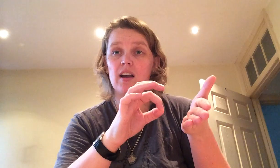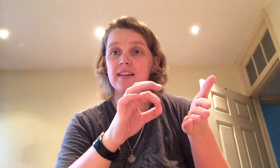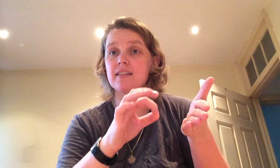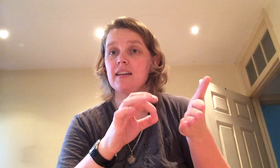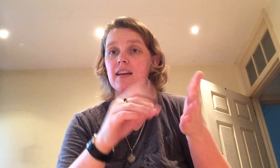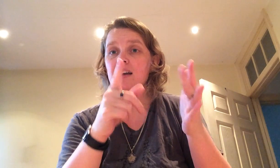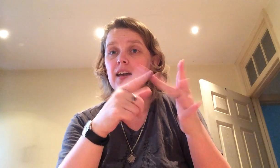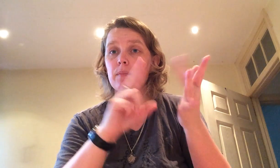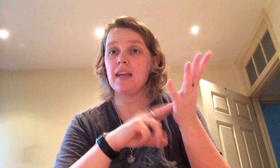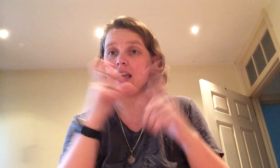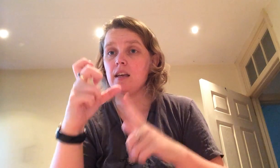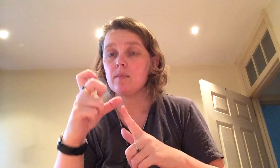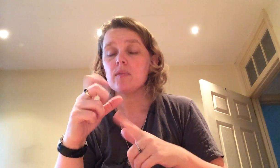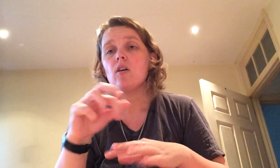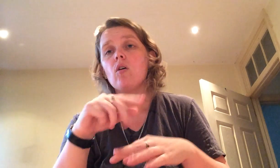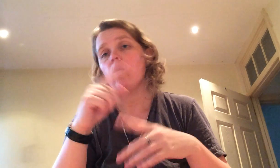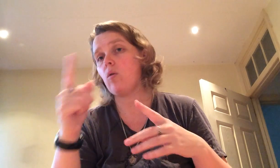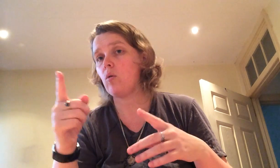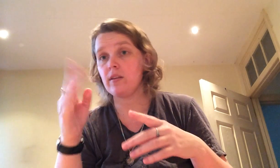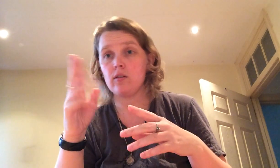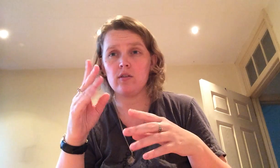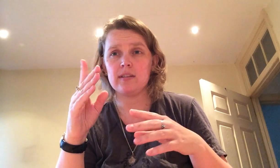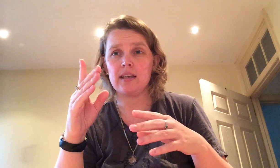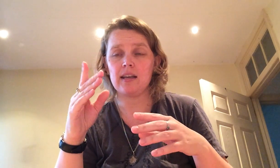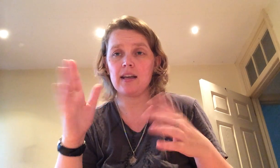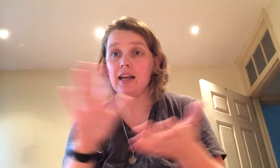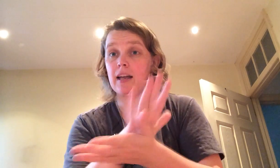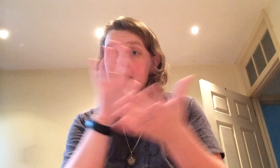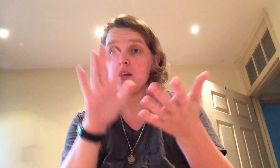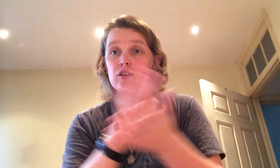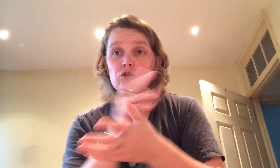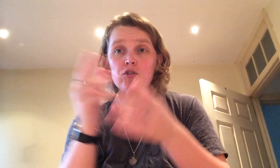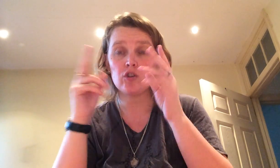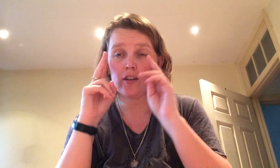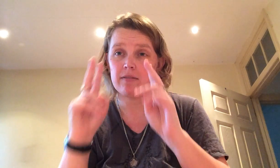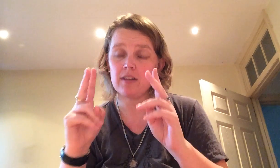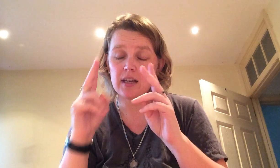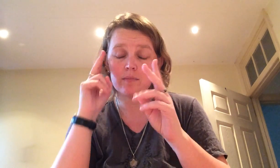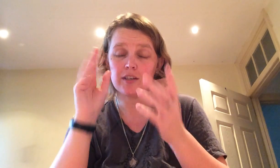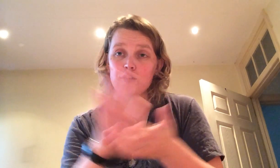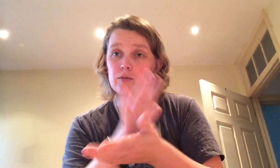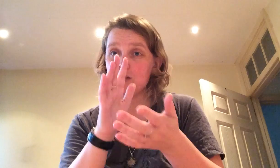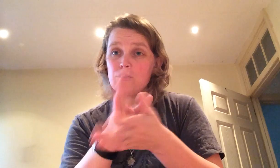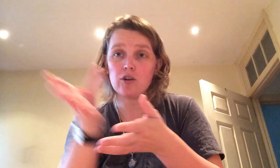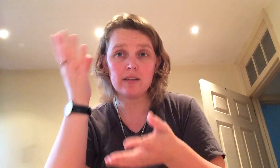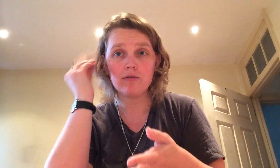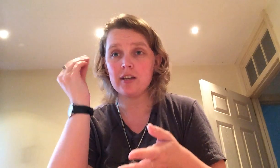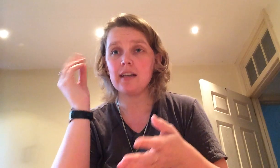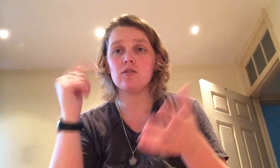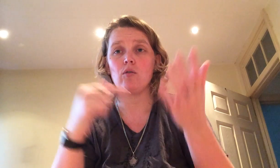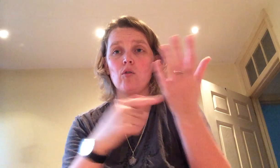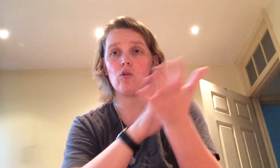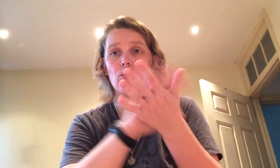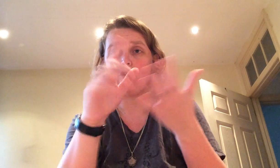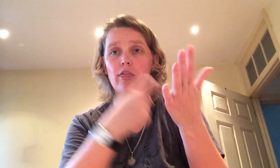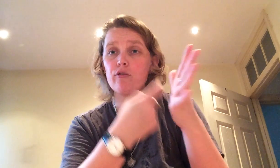write, ink, or whether you're using Jolly Phonics or